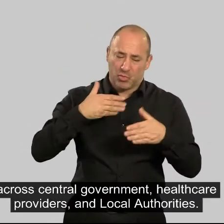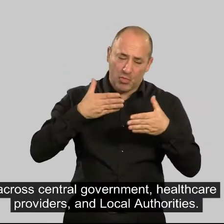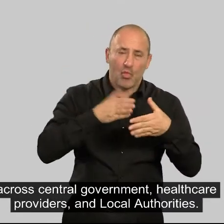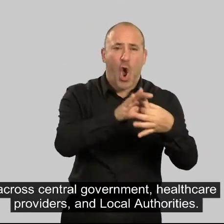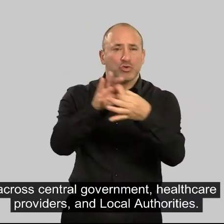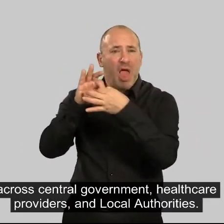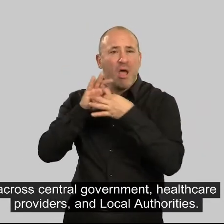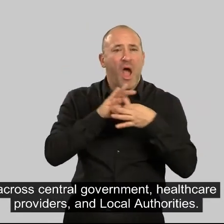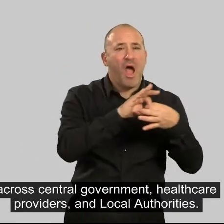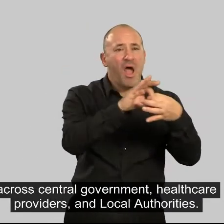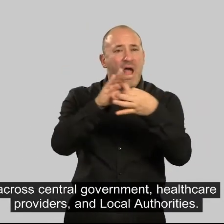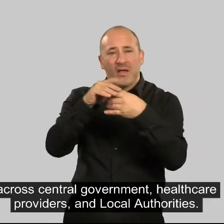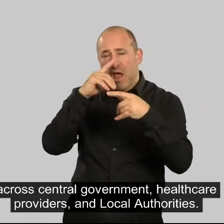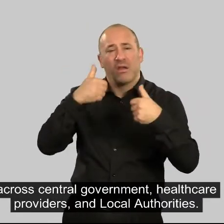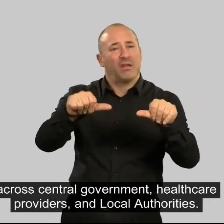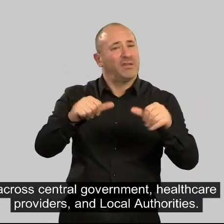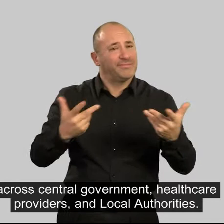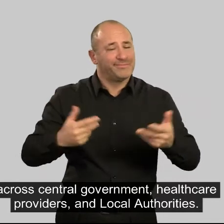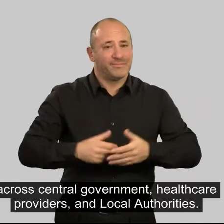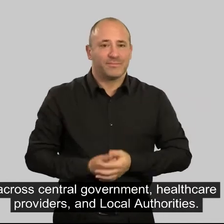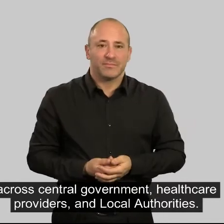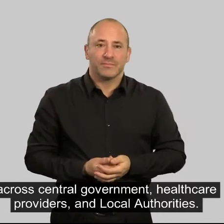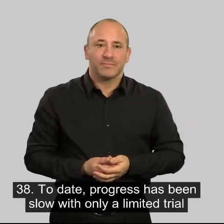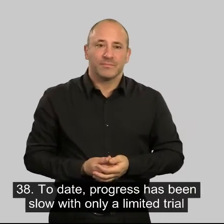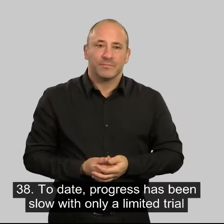providers and local authorities.